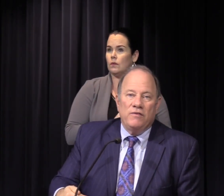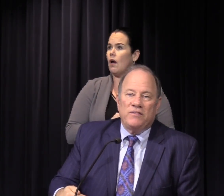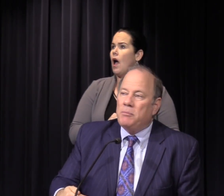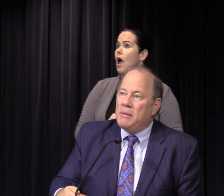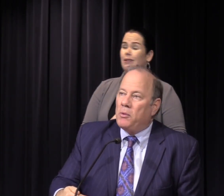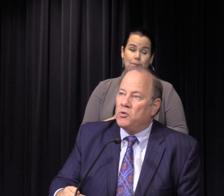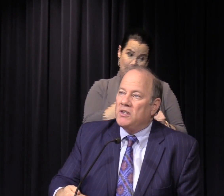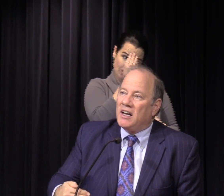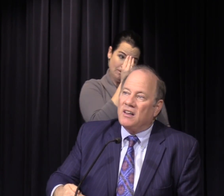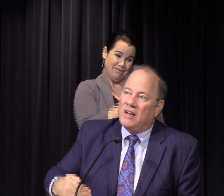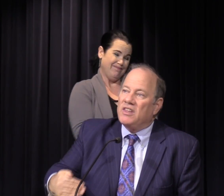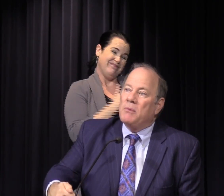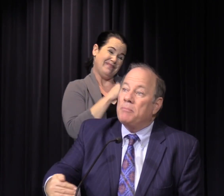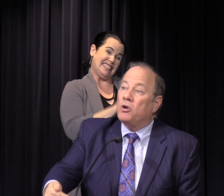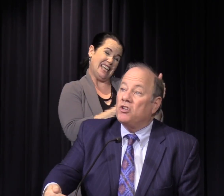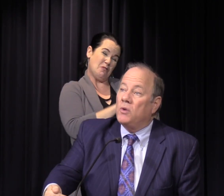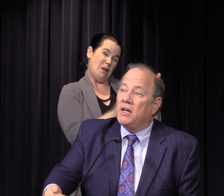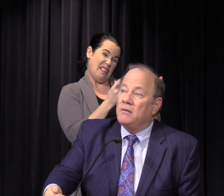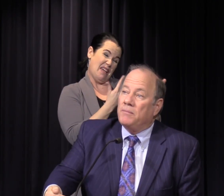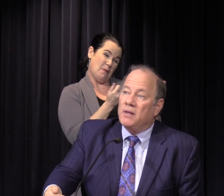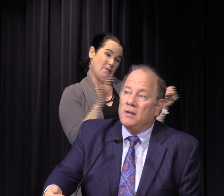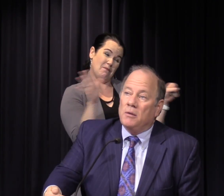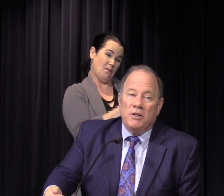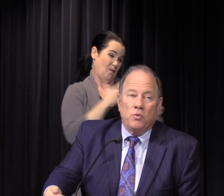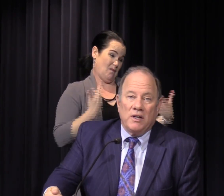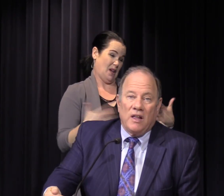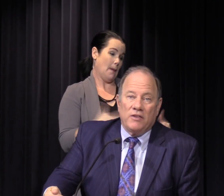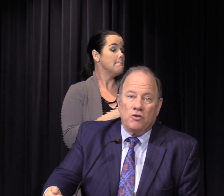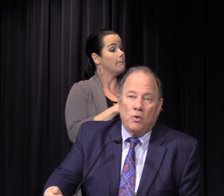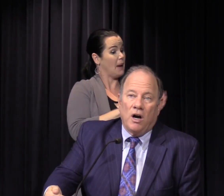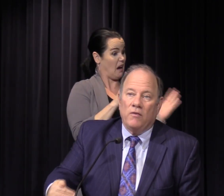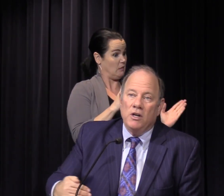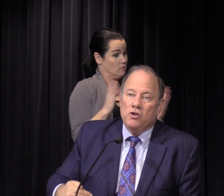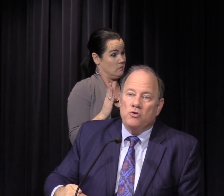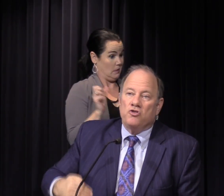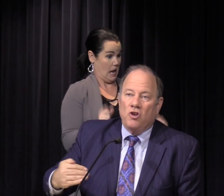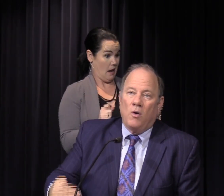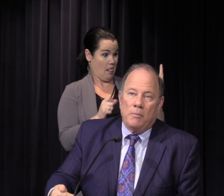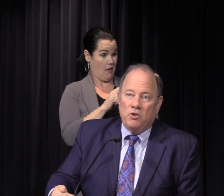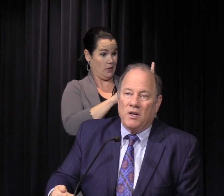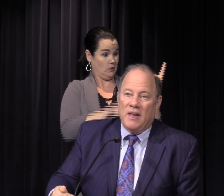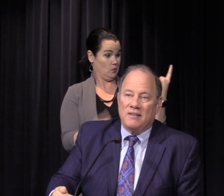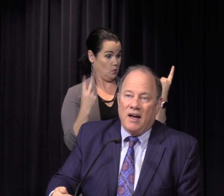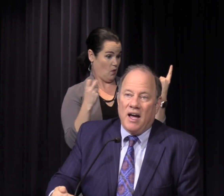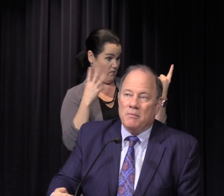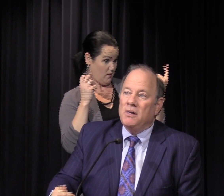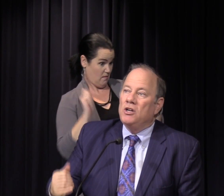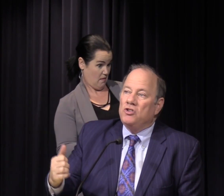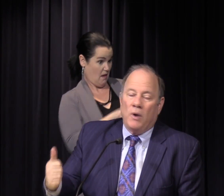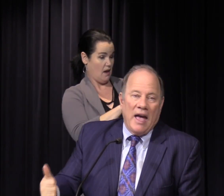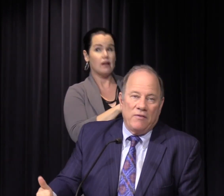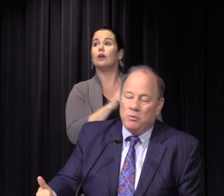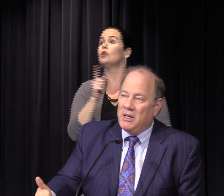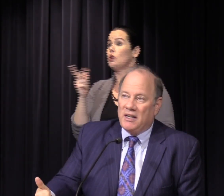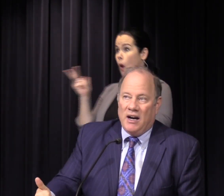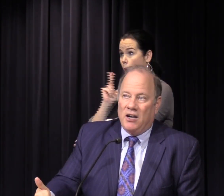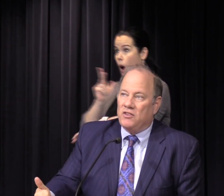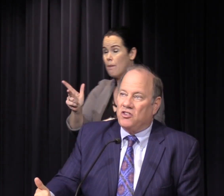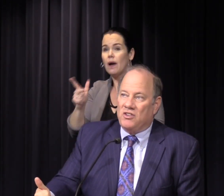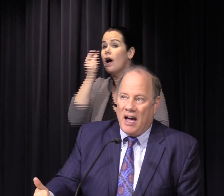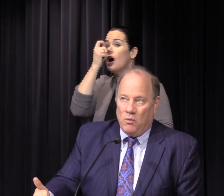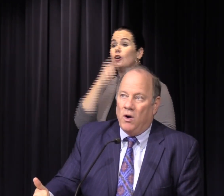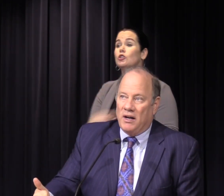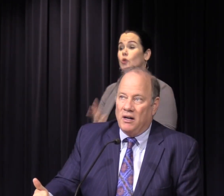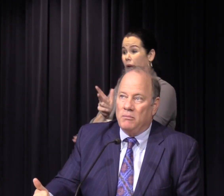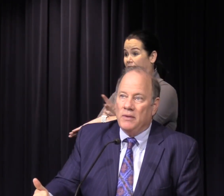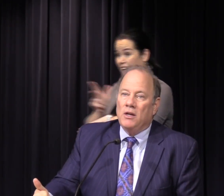got 50 people between 10 and 11, they might book you in between 11 and 12. You show up during that time. You have to be in a car. This